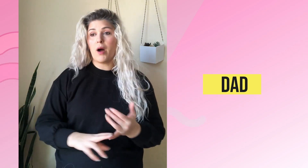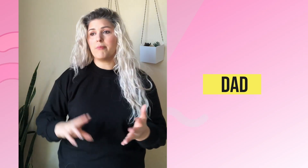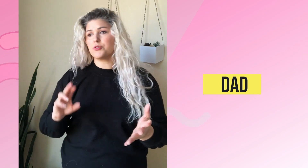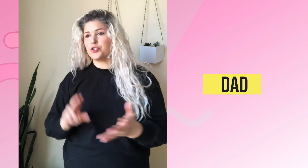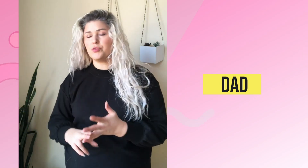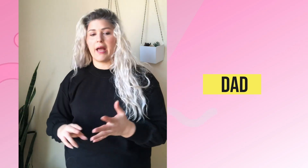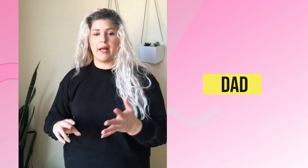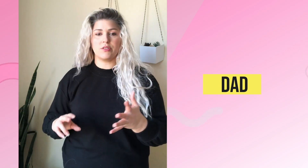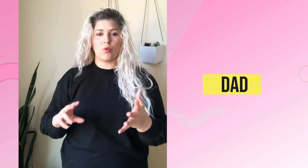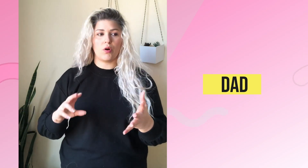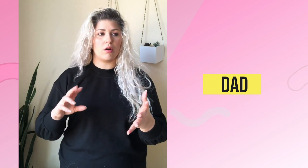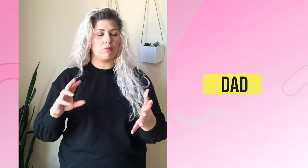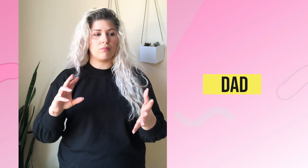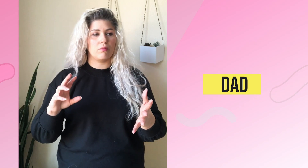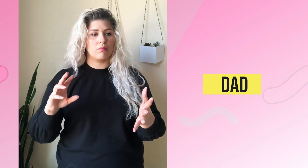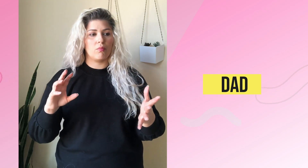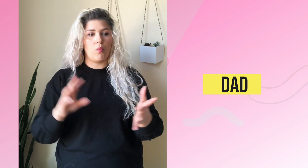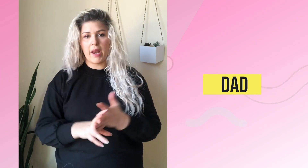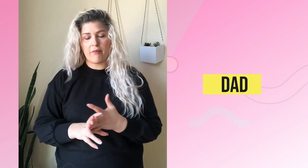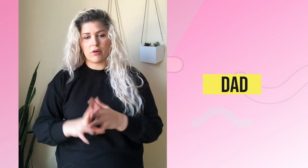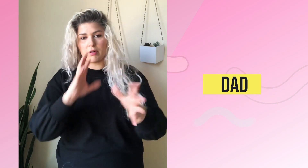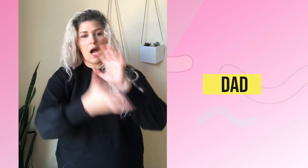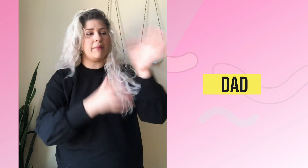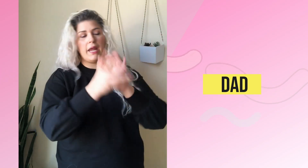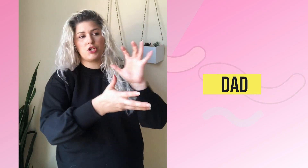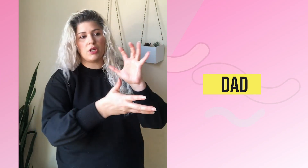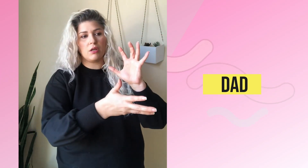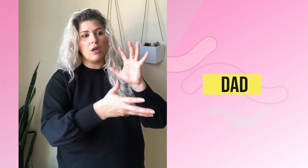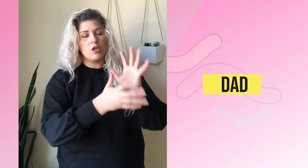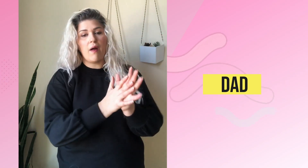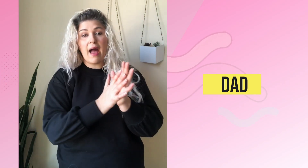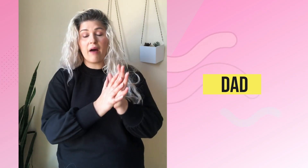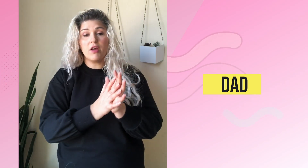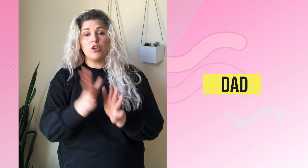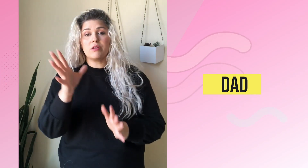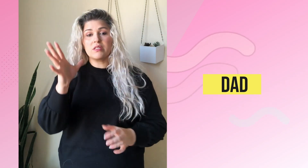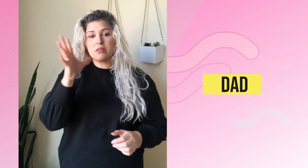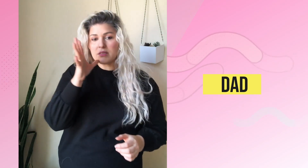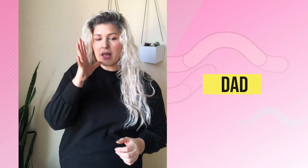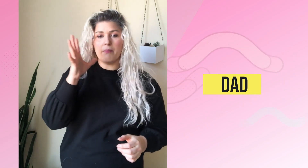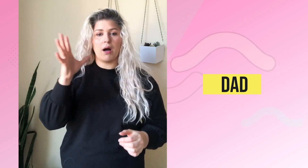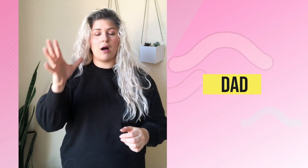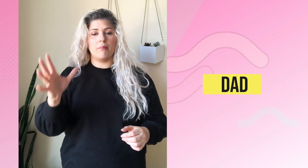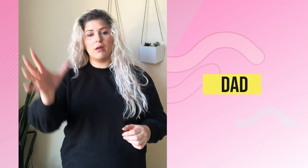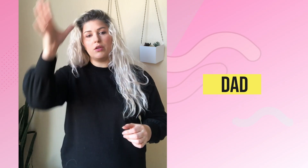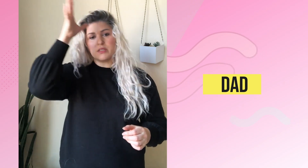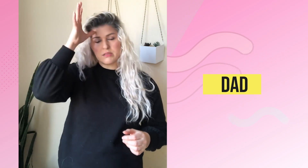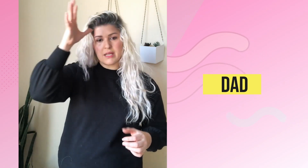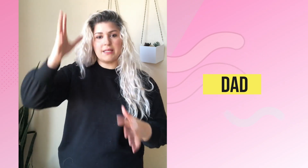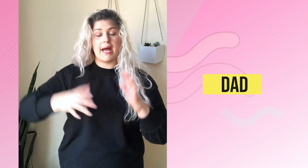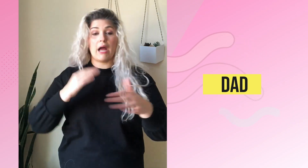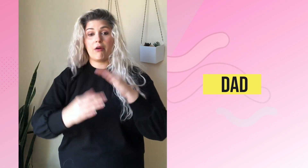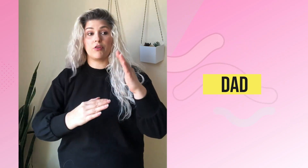have 2 moms or 2 dads or whatever combination you have, you can still say mom, you